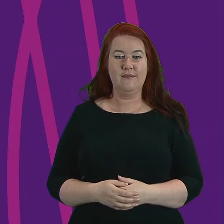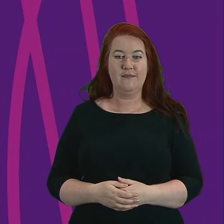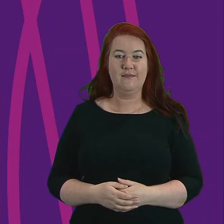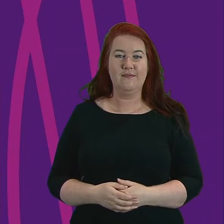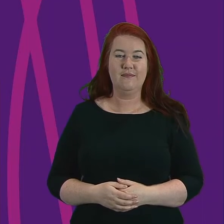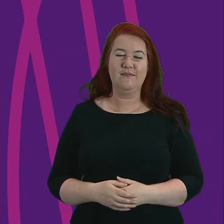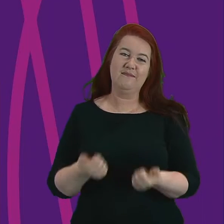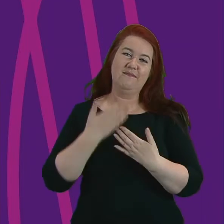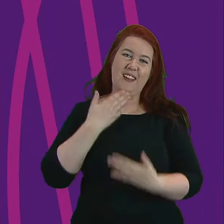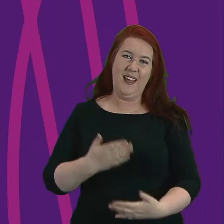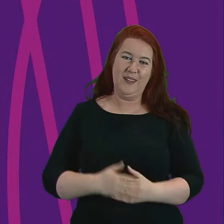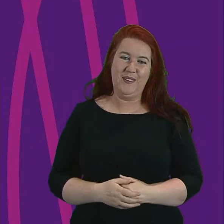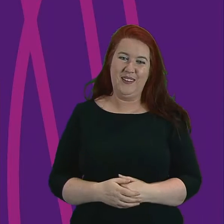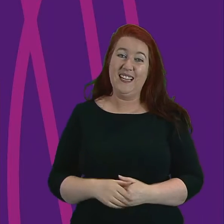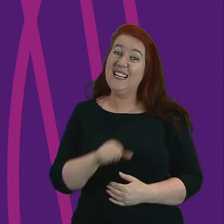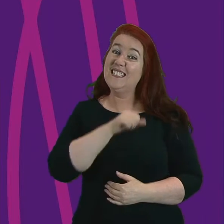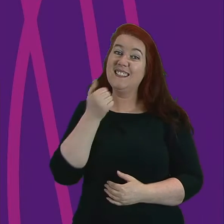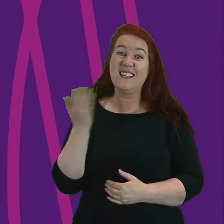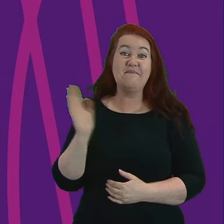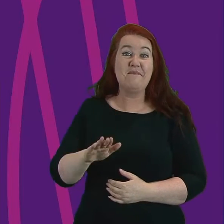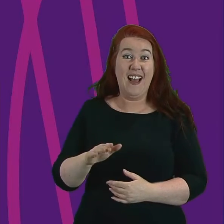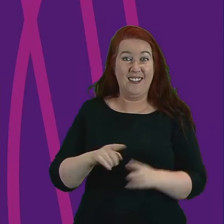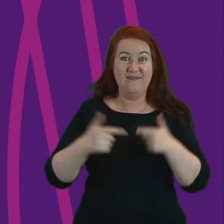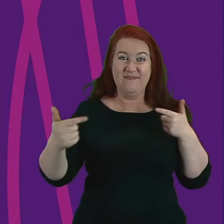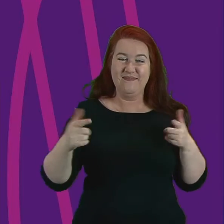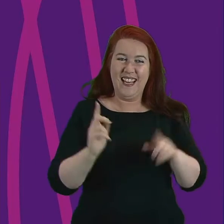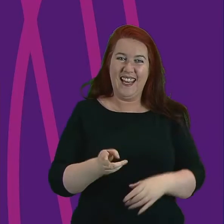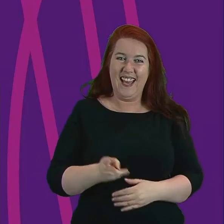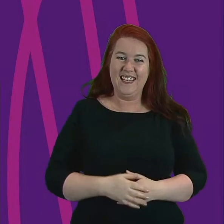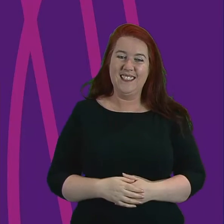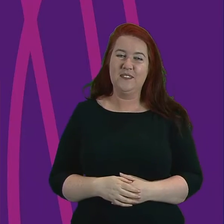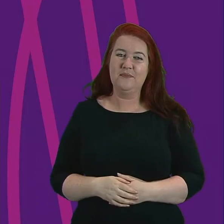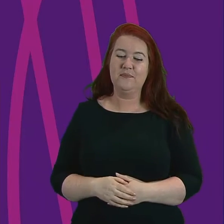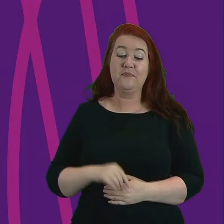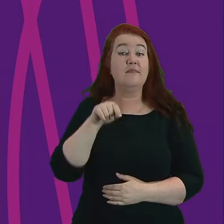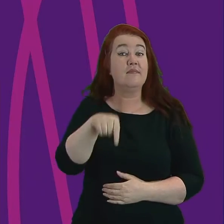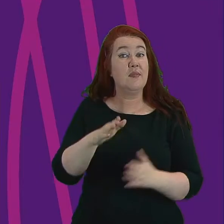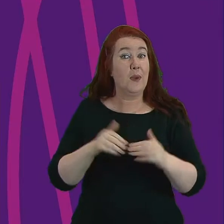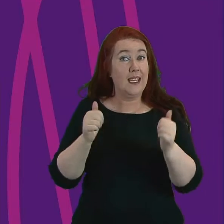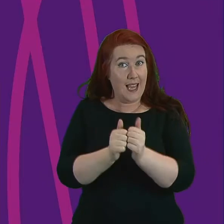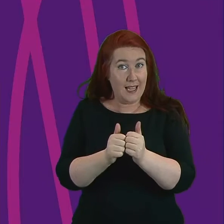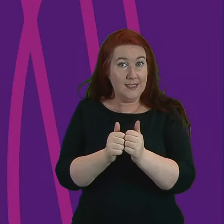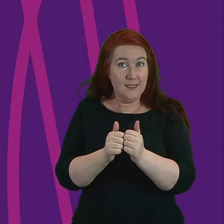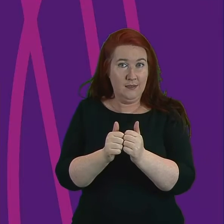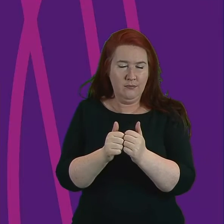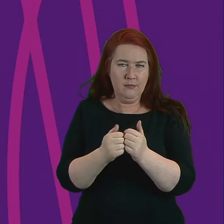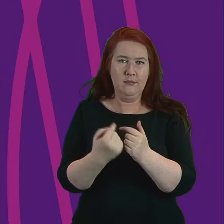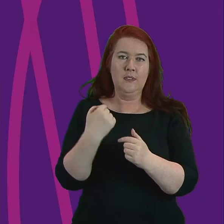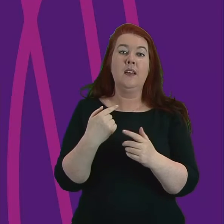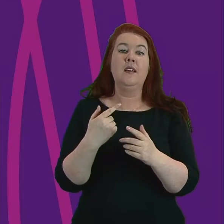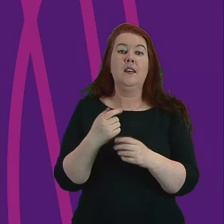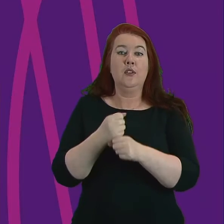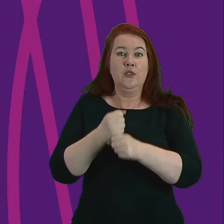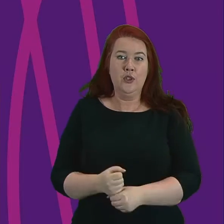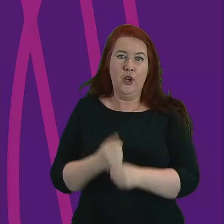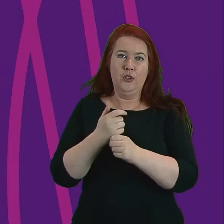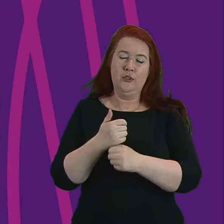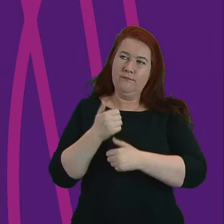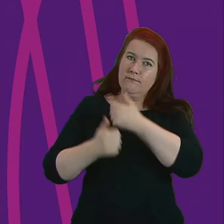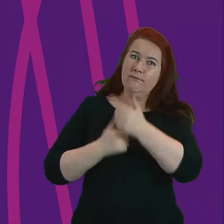Thank you. It's nice to be back again. This weekend, the church celebrated Pentecost, when the Holy Spirit